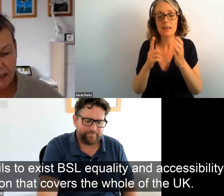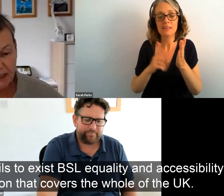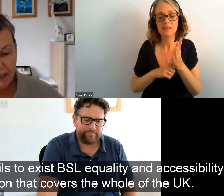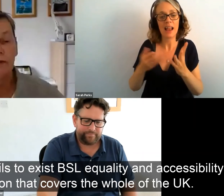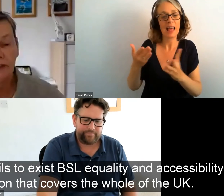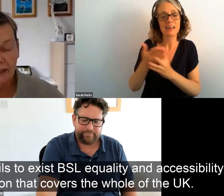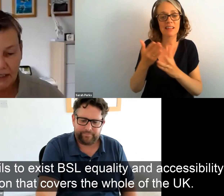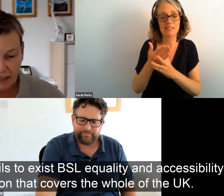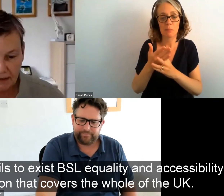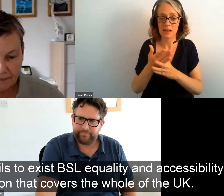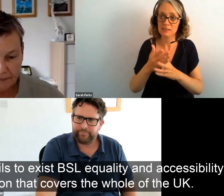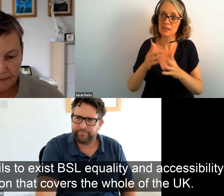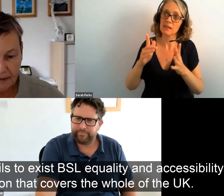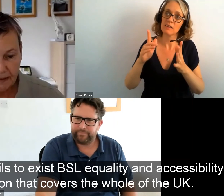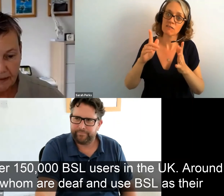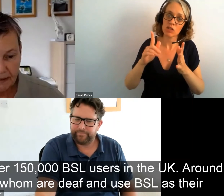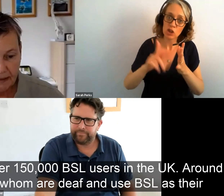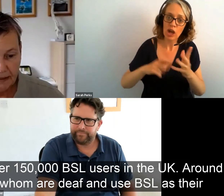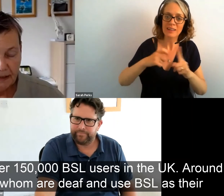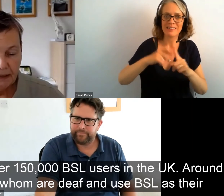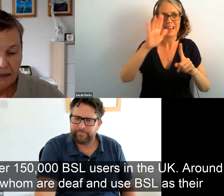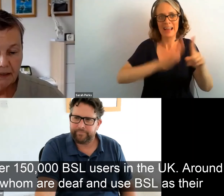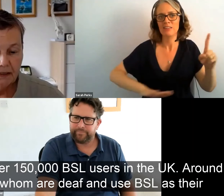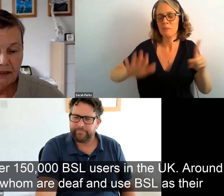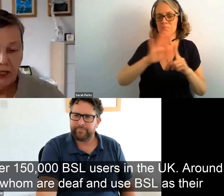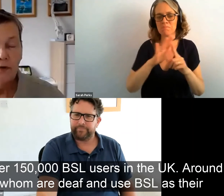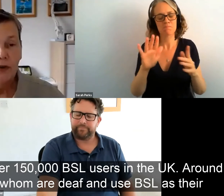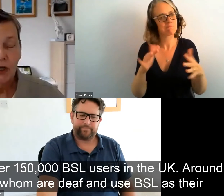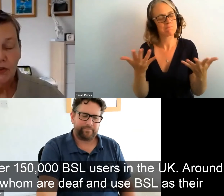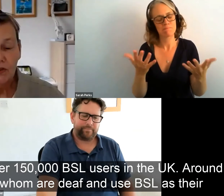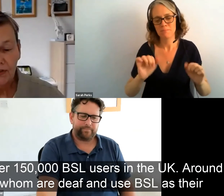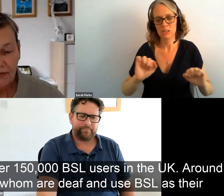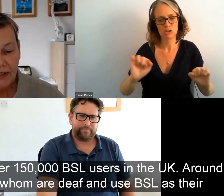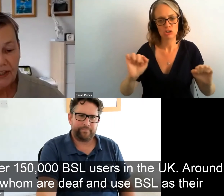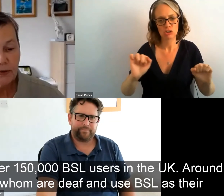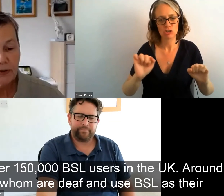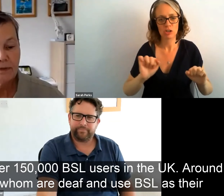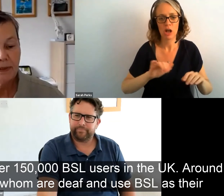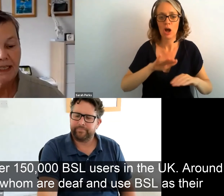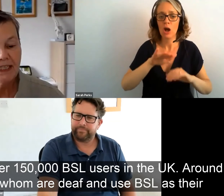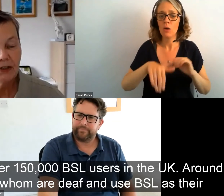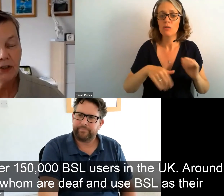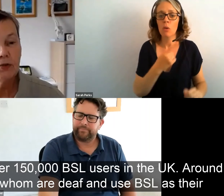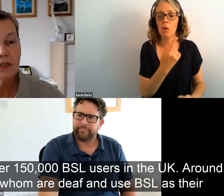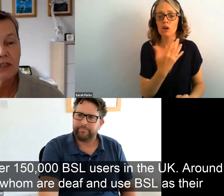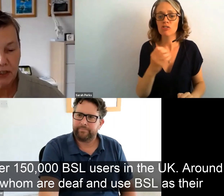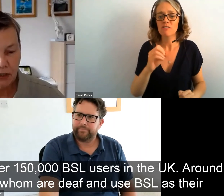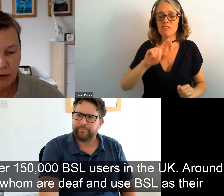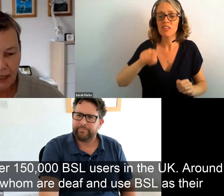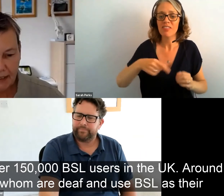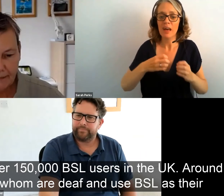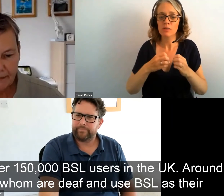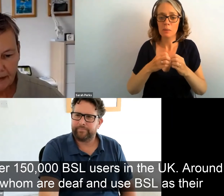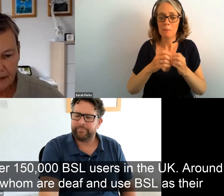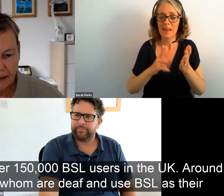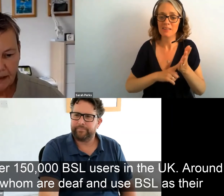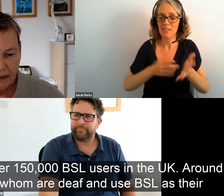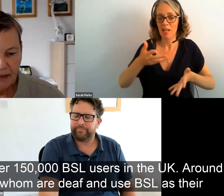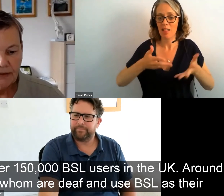covers the whole of the United Kingdom. There are over 150,000 BSL users in the